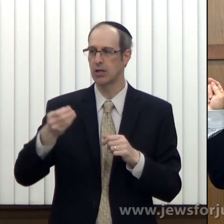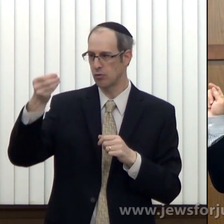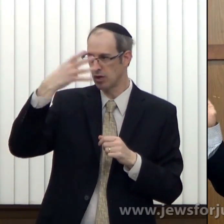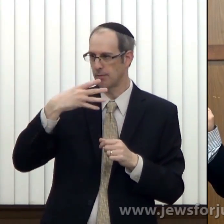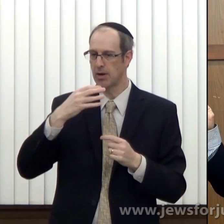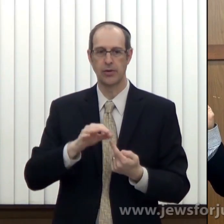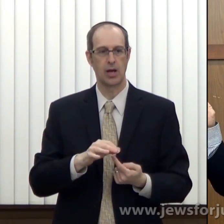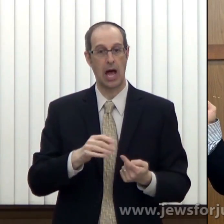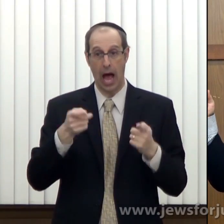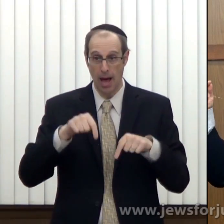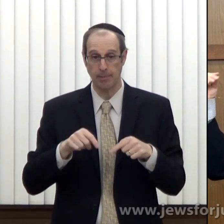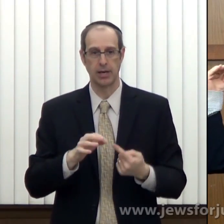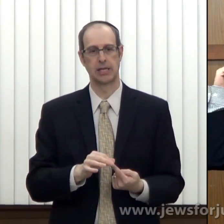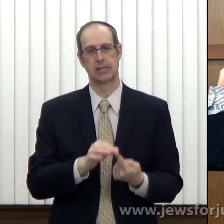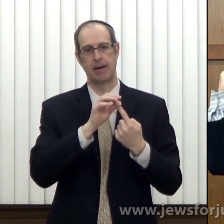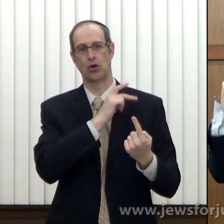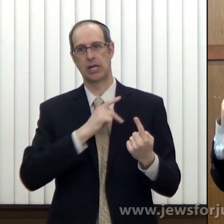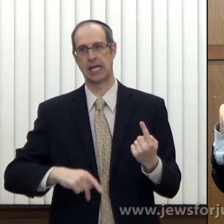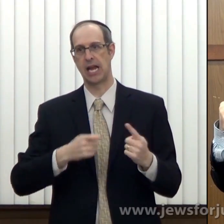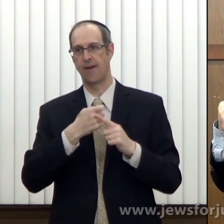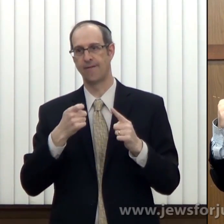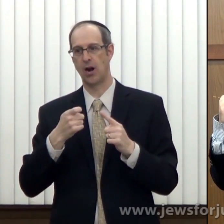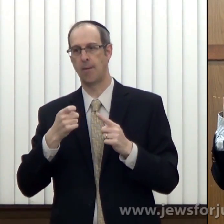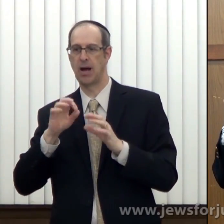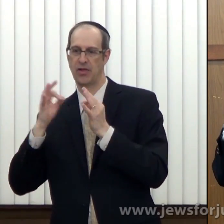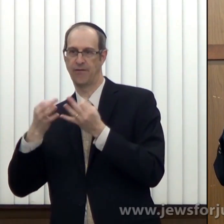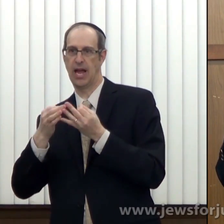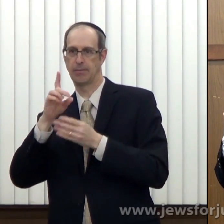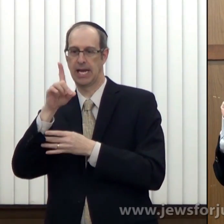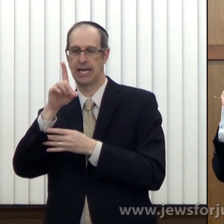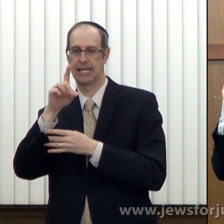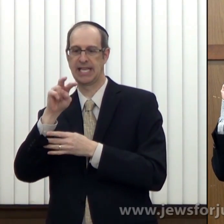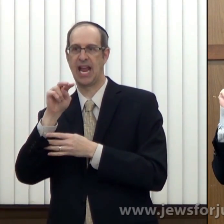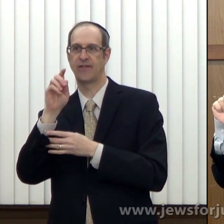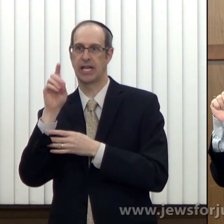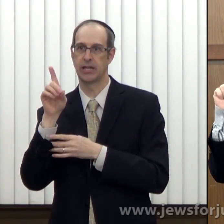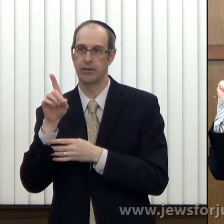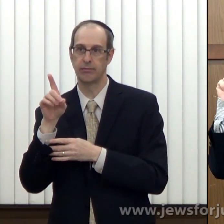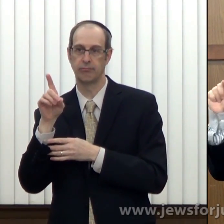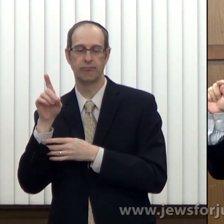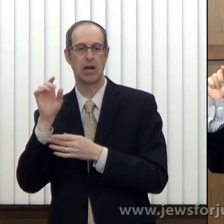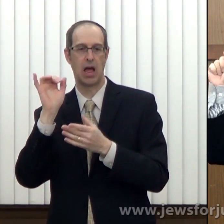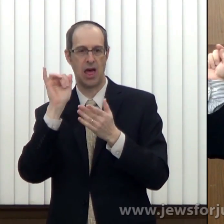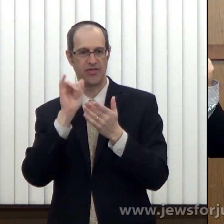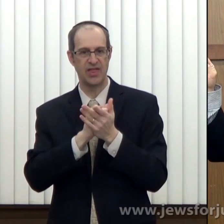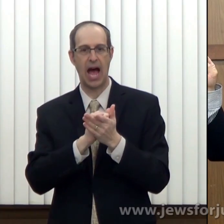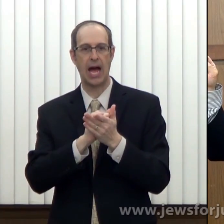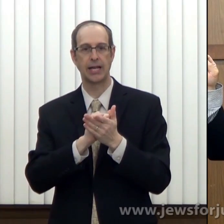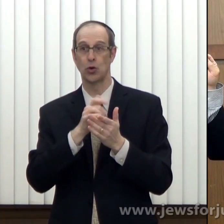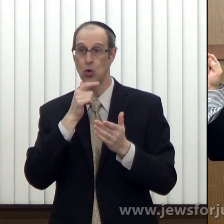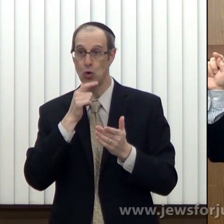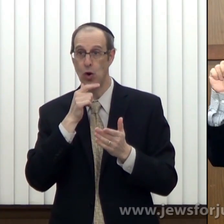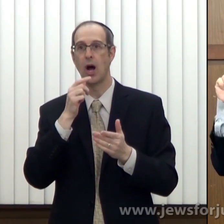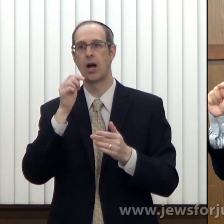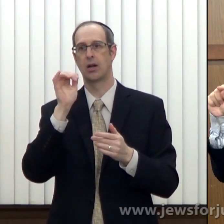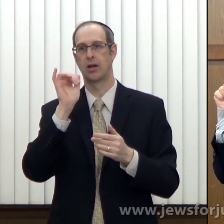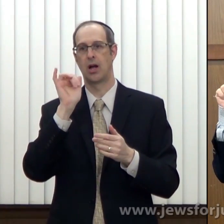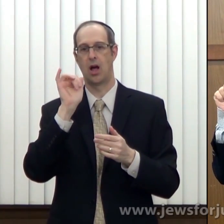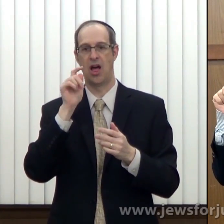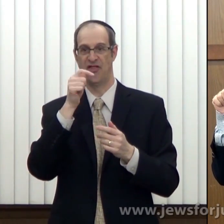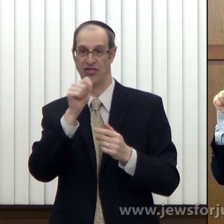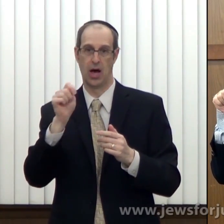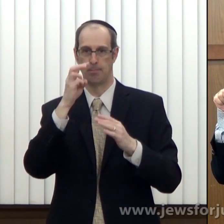special king from the line of David, and that is the Messiah.